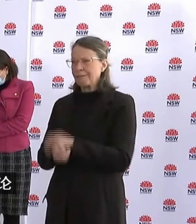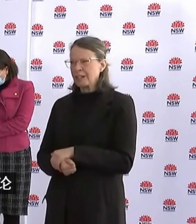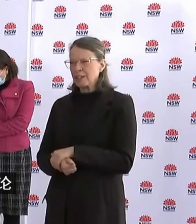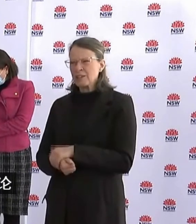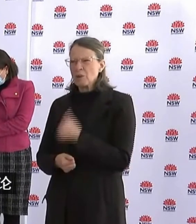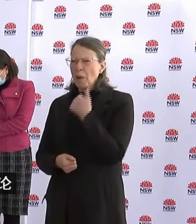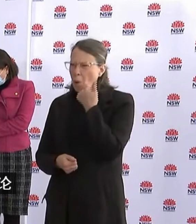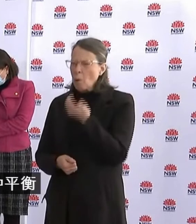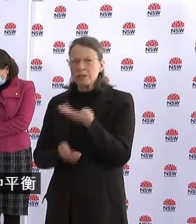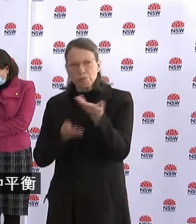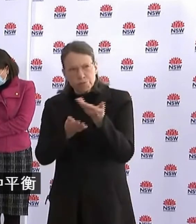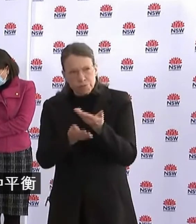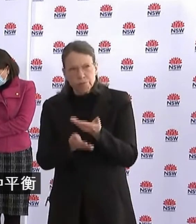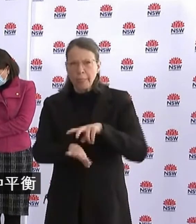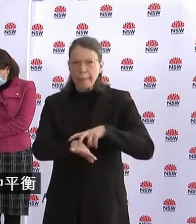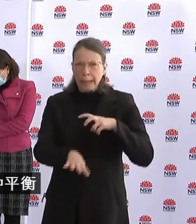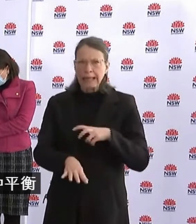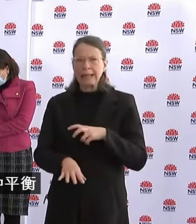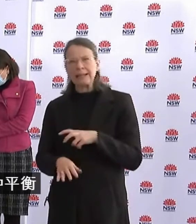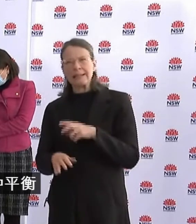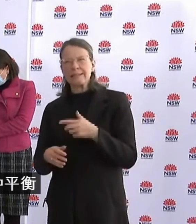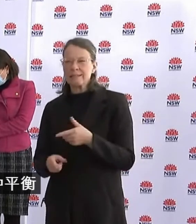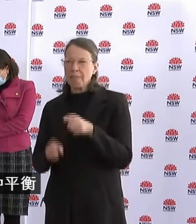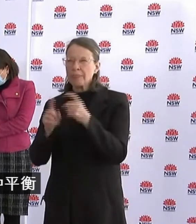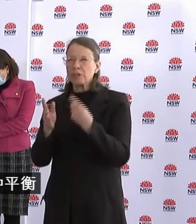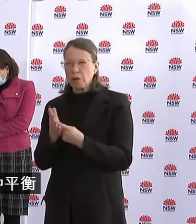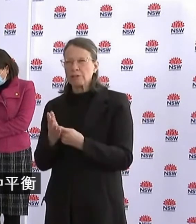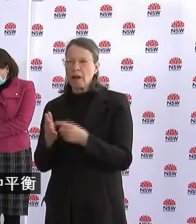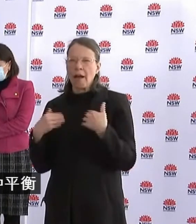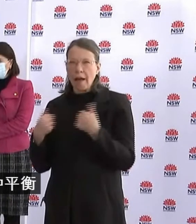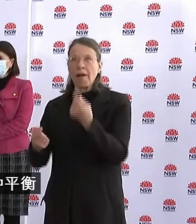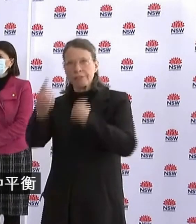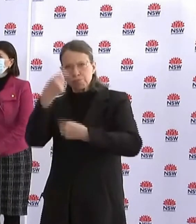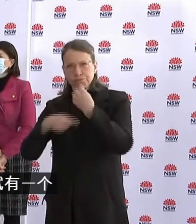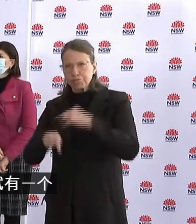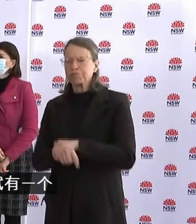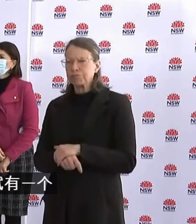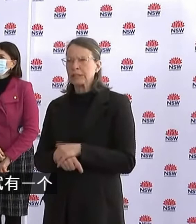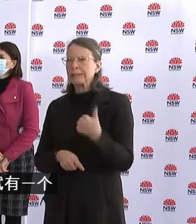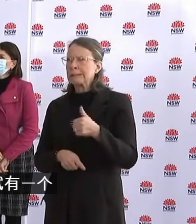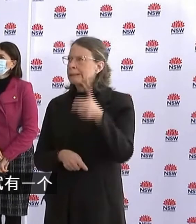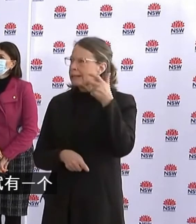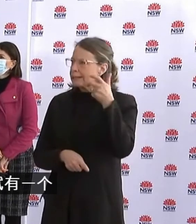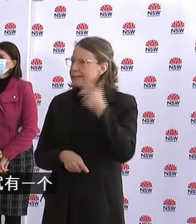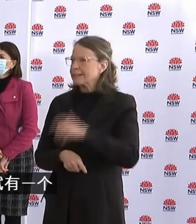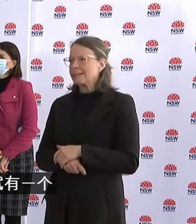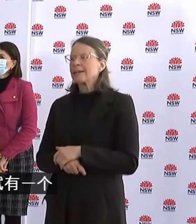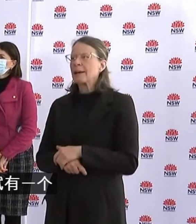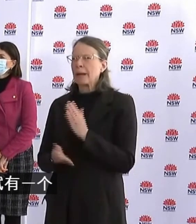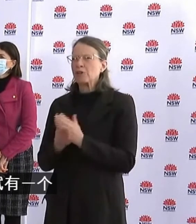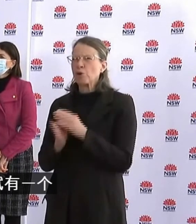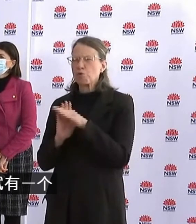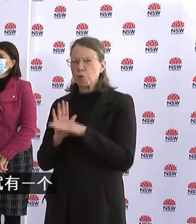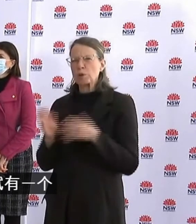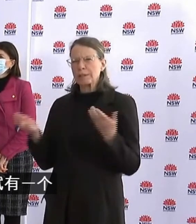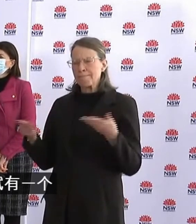have discussions with the police, and we try and strike that balance. Just on surveillance. Sorry, Danica. Can I just clarify, just